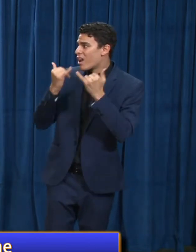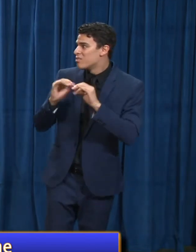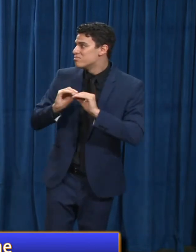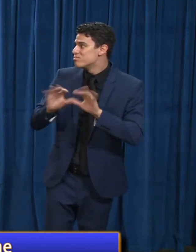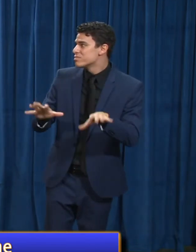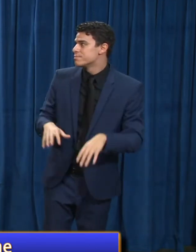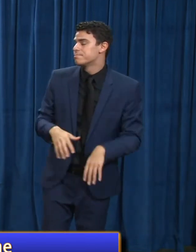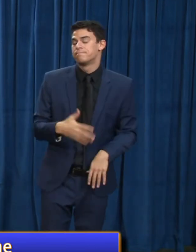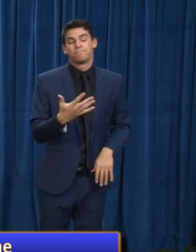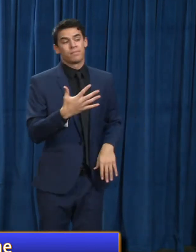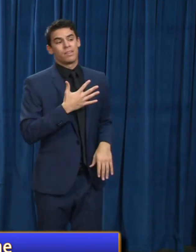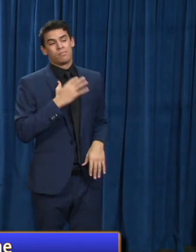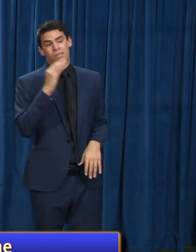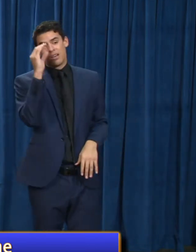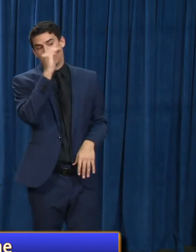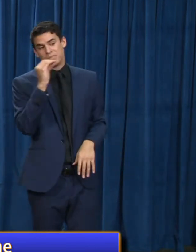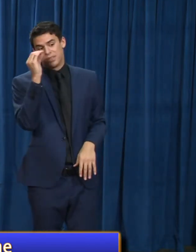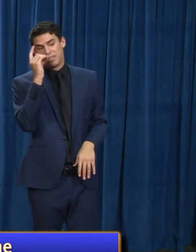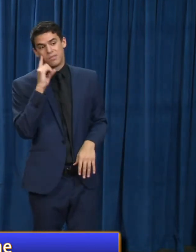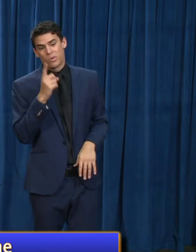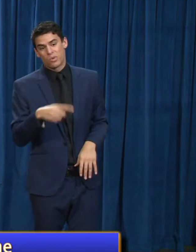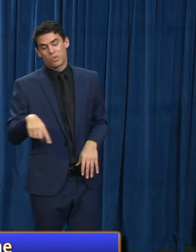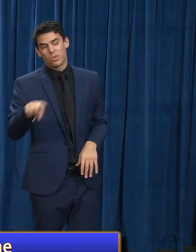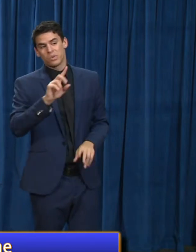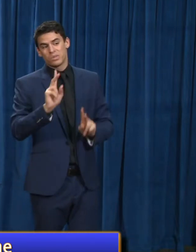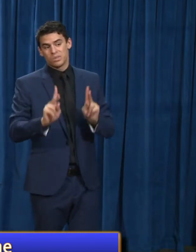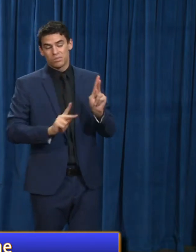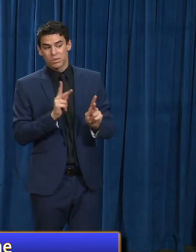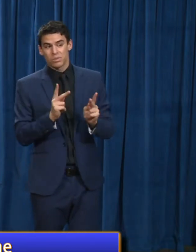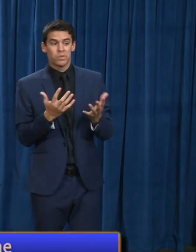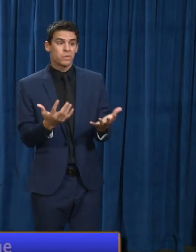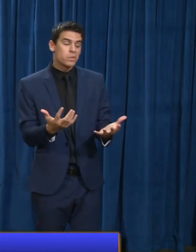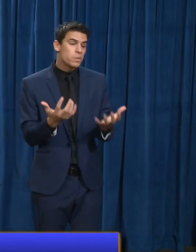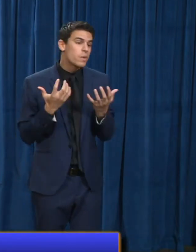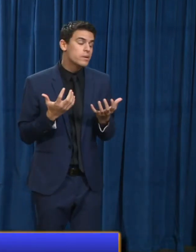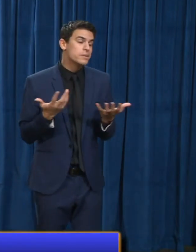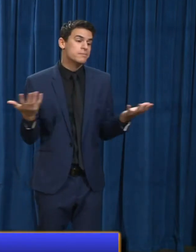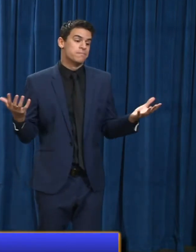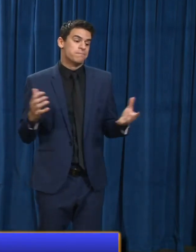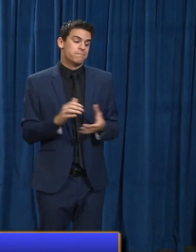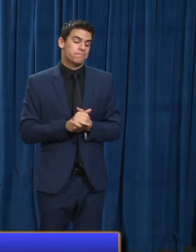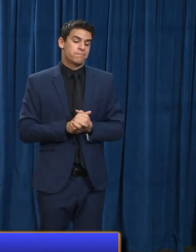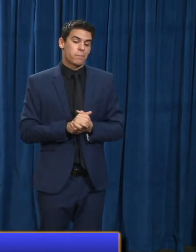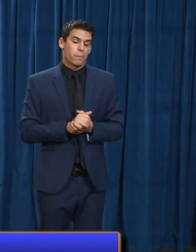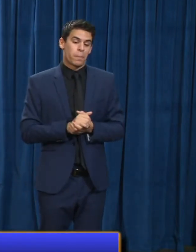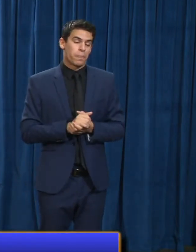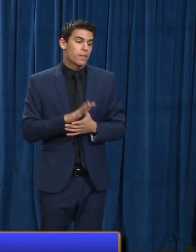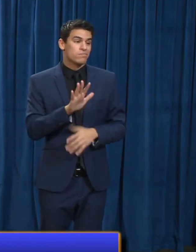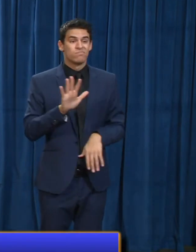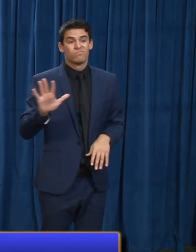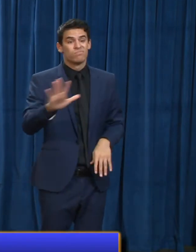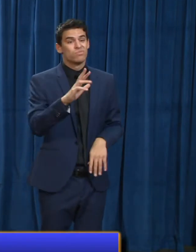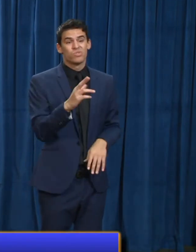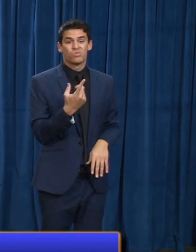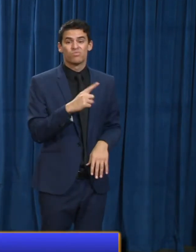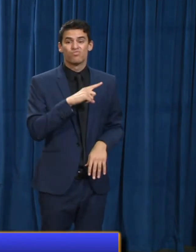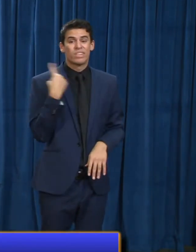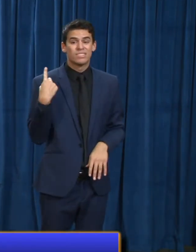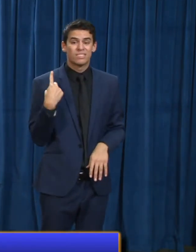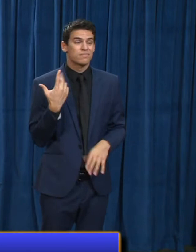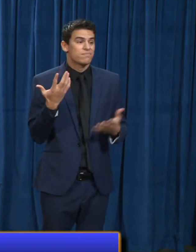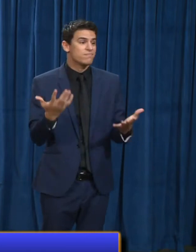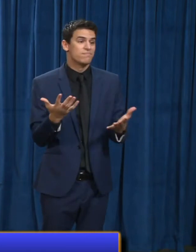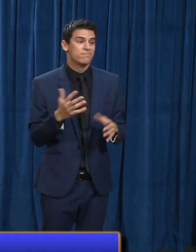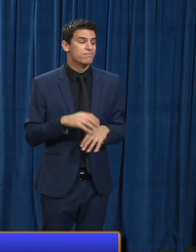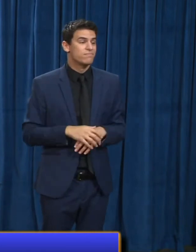What I say to those individuals who desire to go out is you do so at your own risk. But if you're going